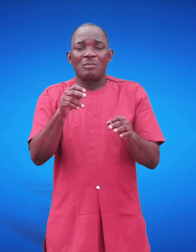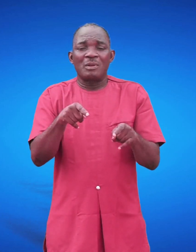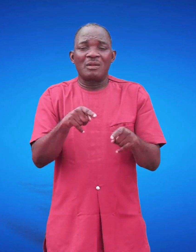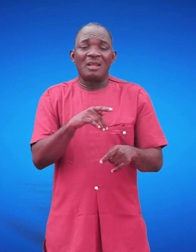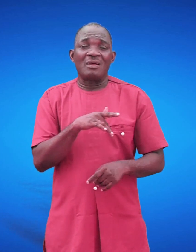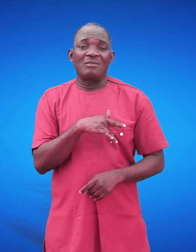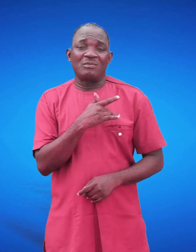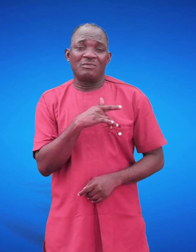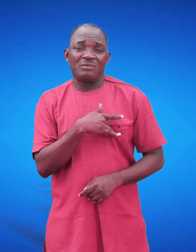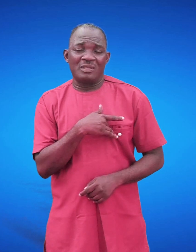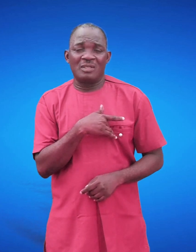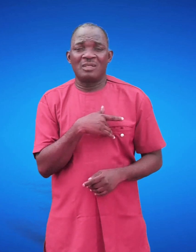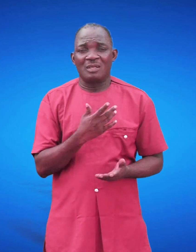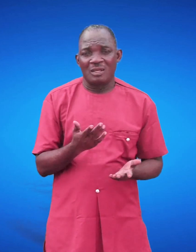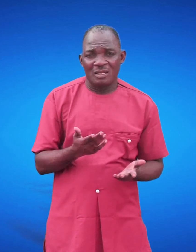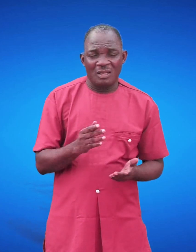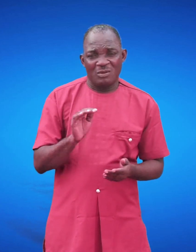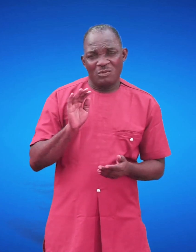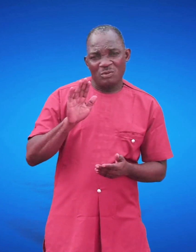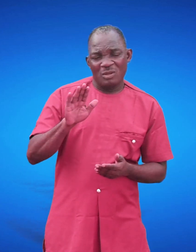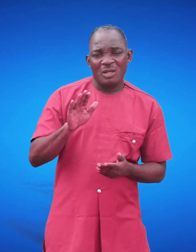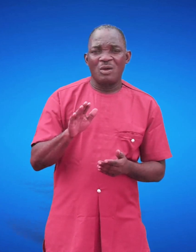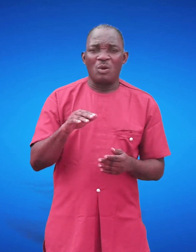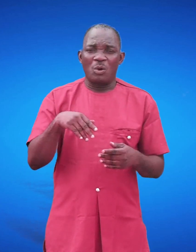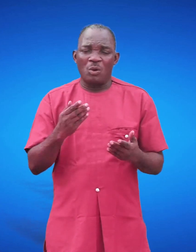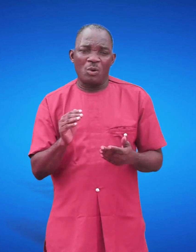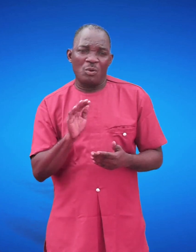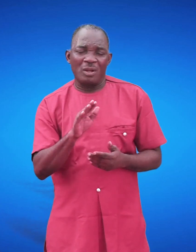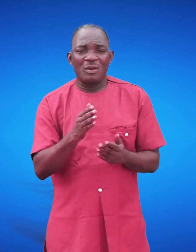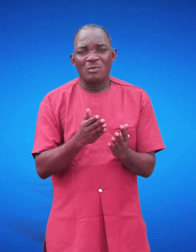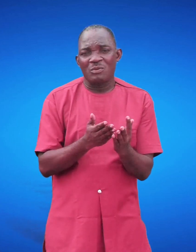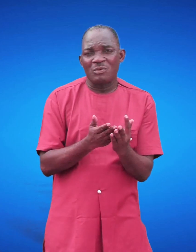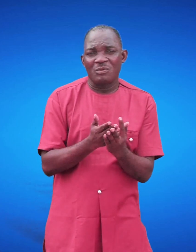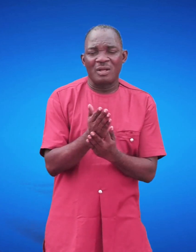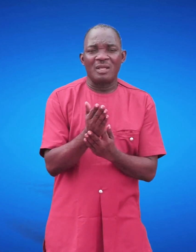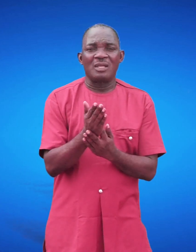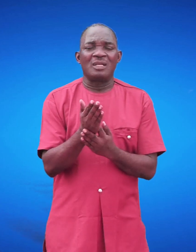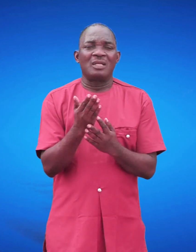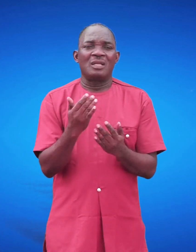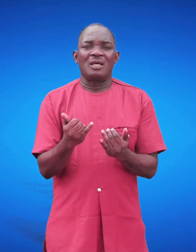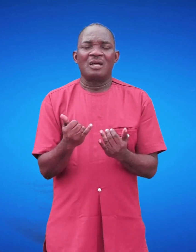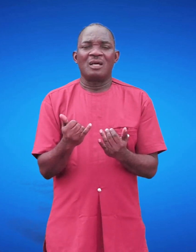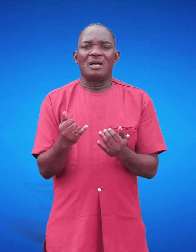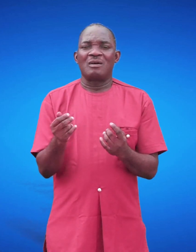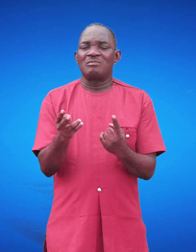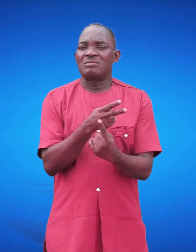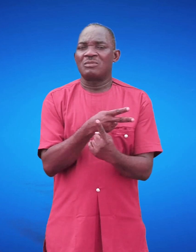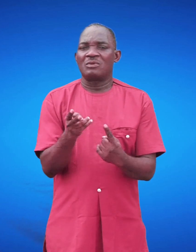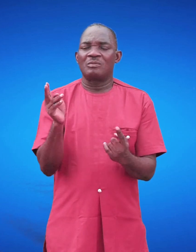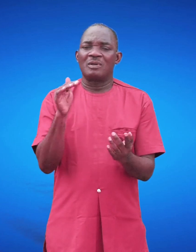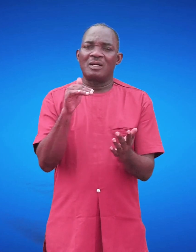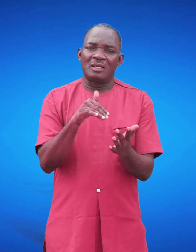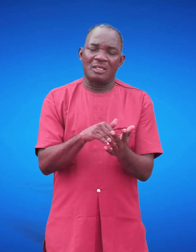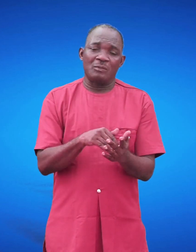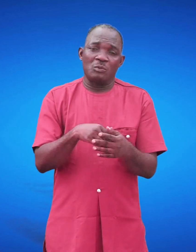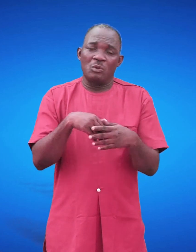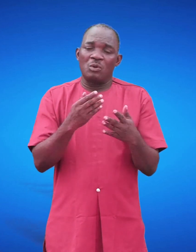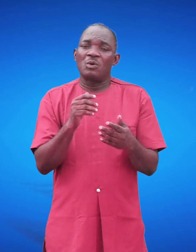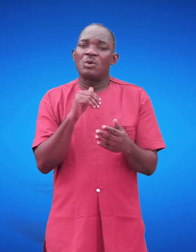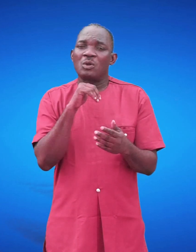feels that his or her rights have been violated or not respected.